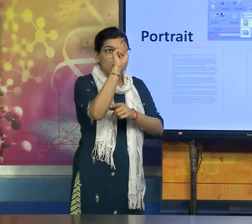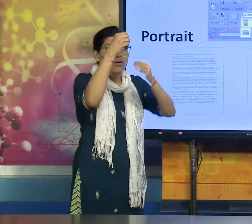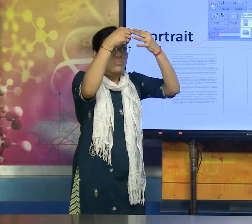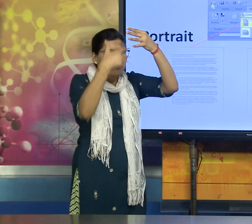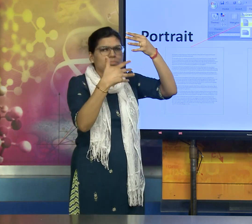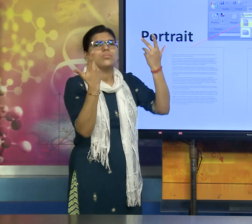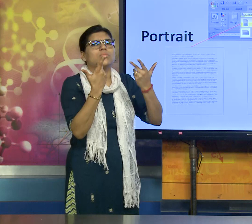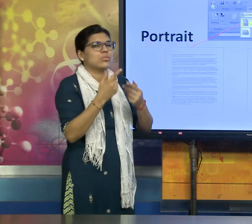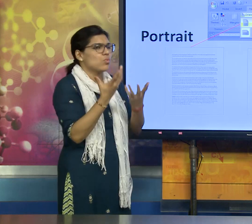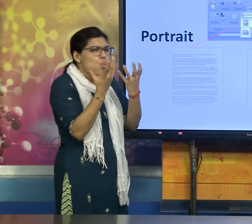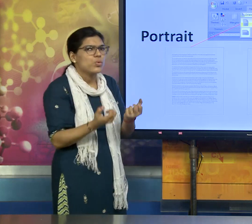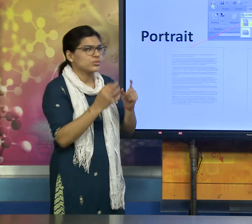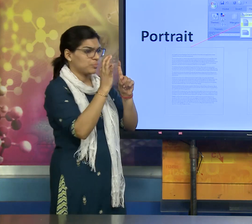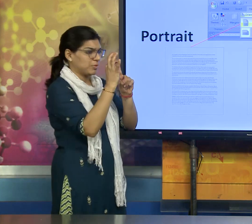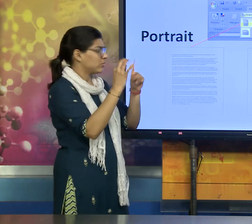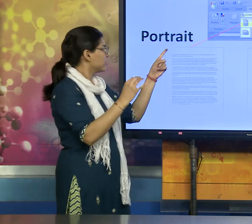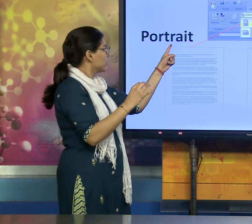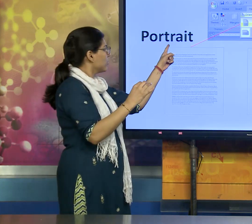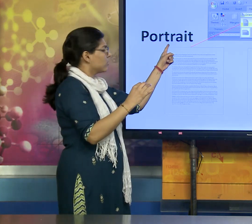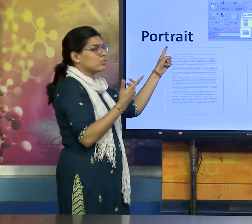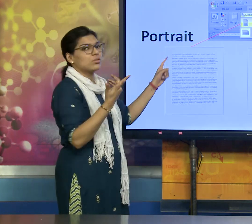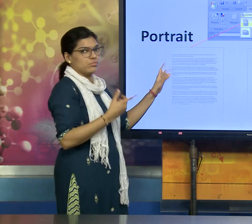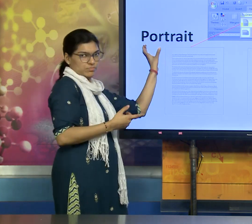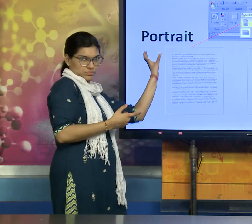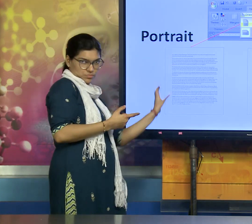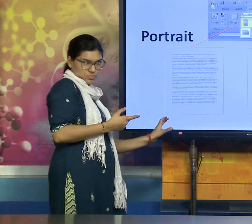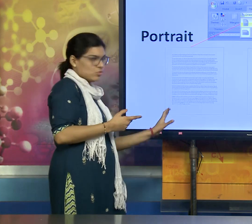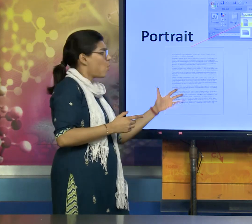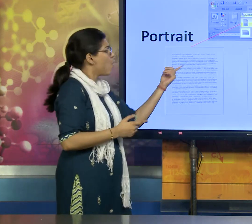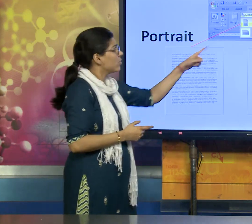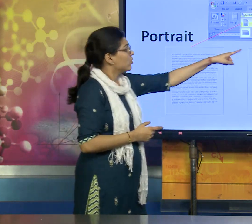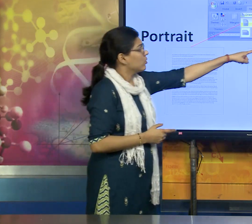in portrait form or in